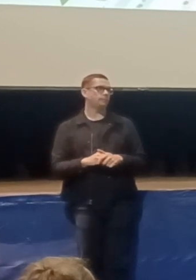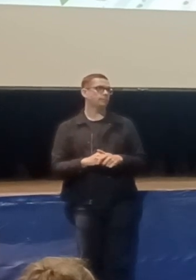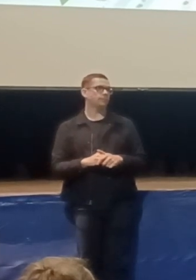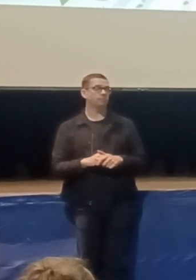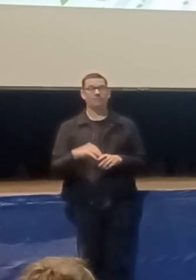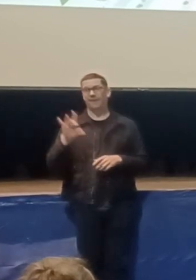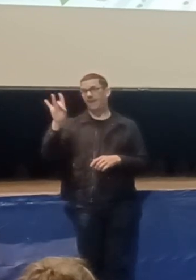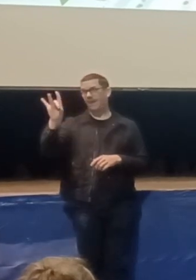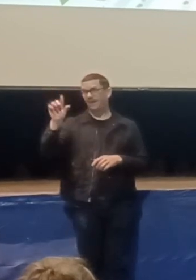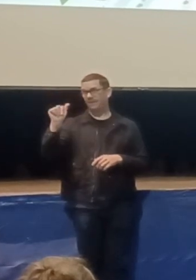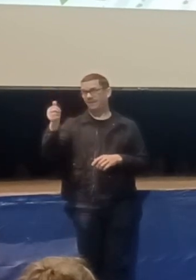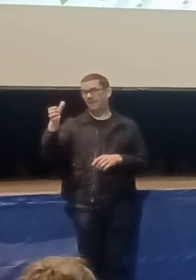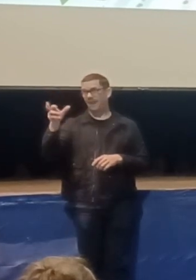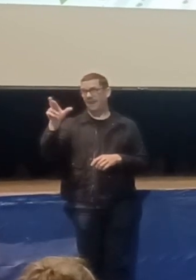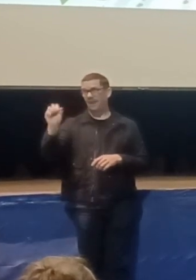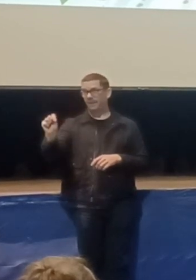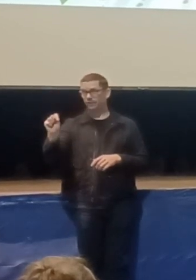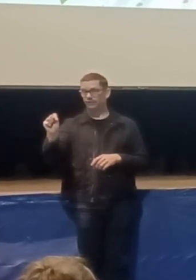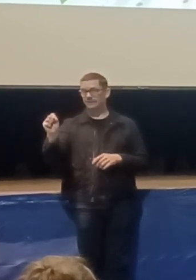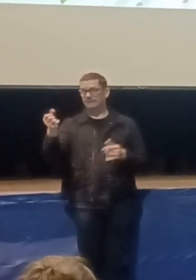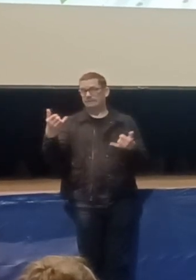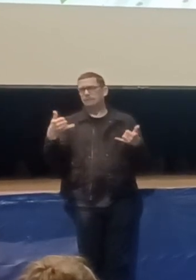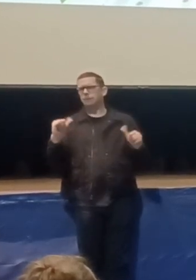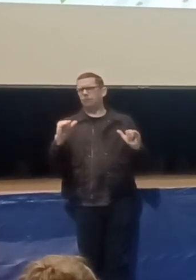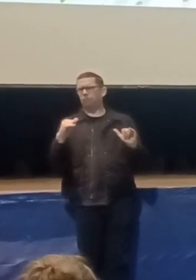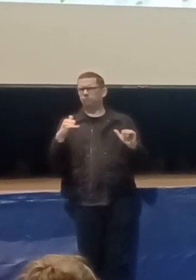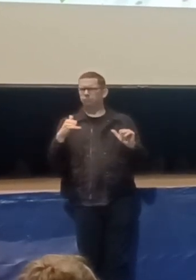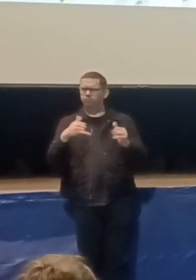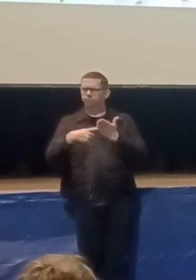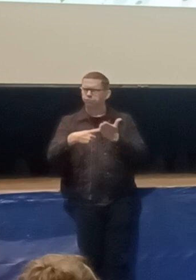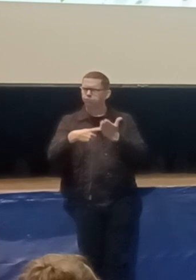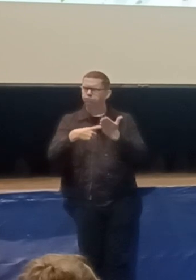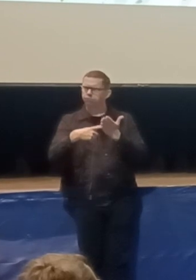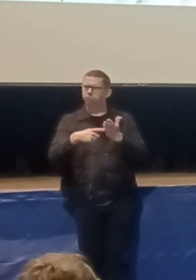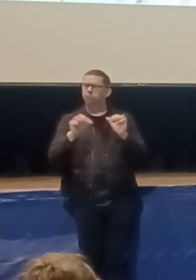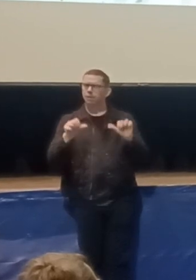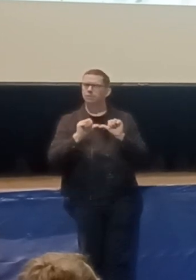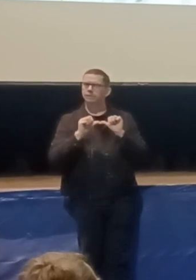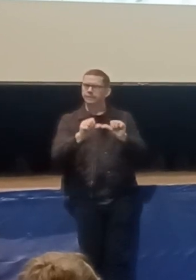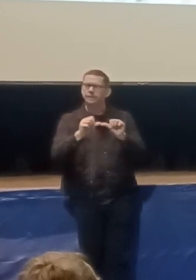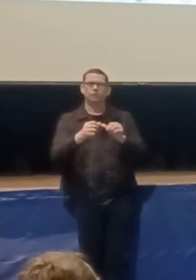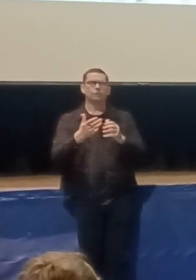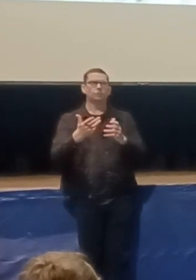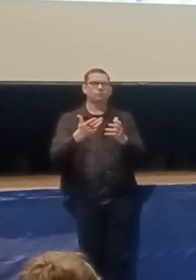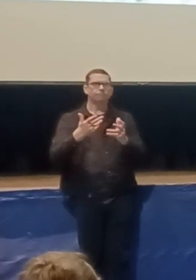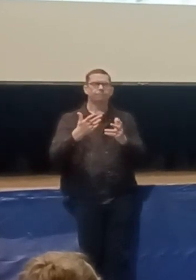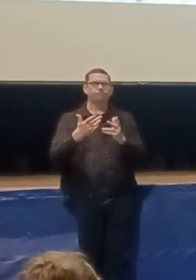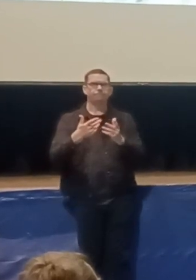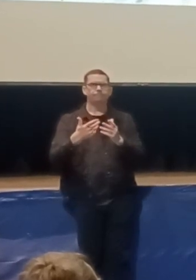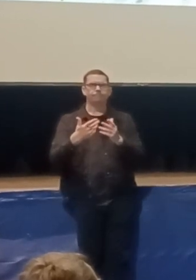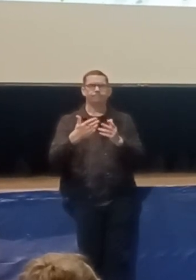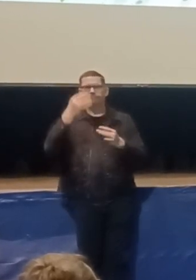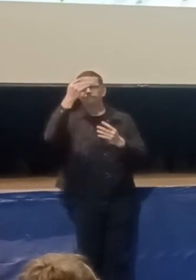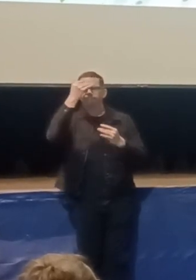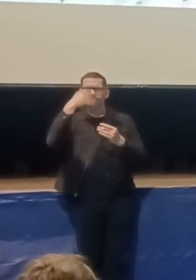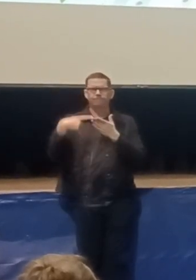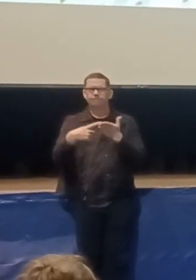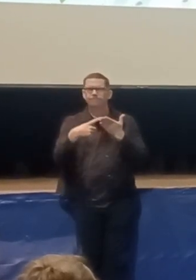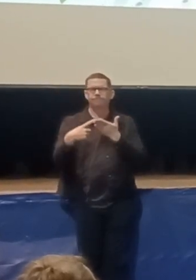8 acres are still up for debate. We can keep working on that and decide what we want and how we want it.